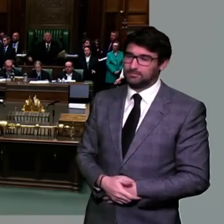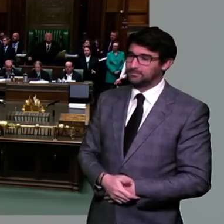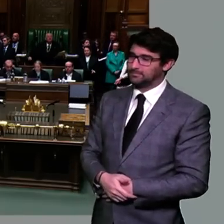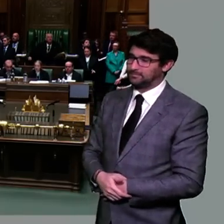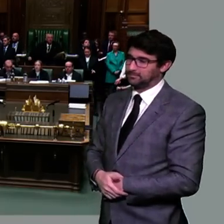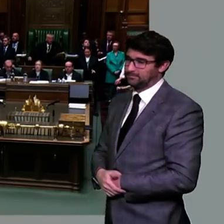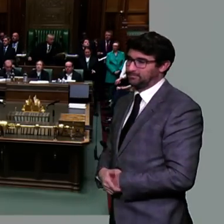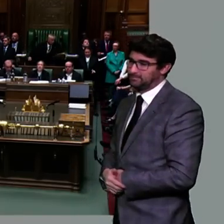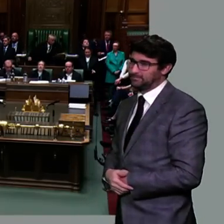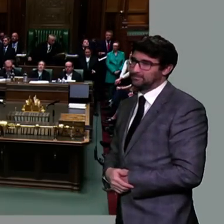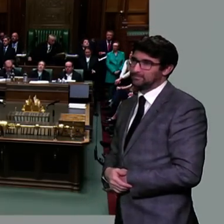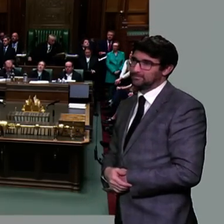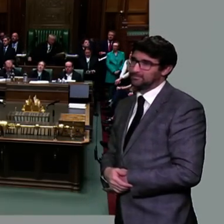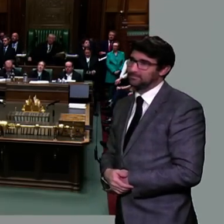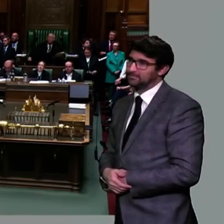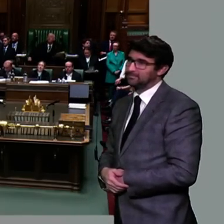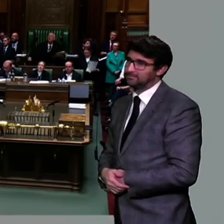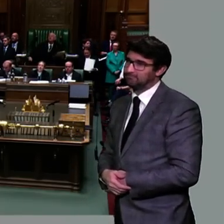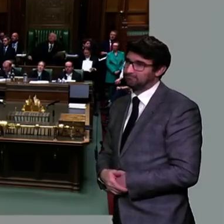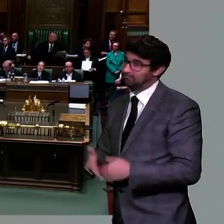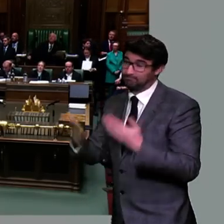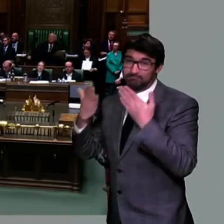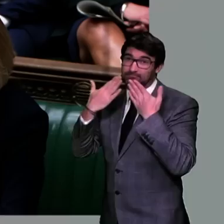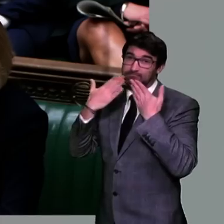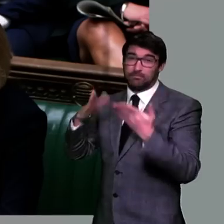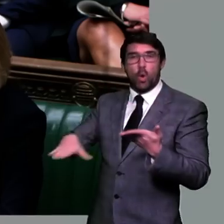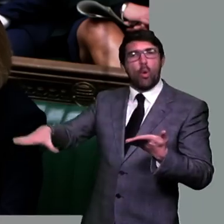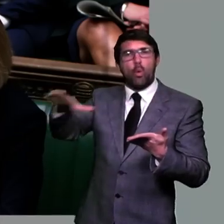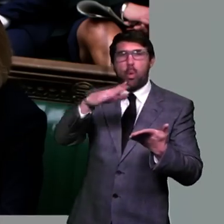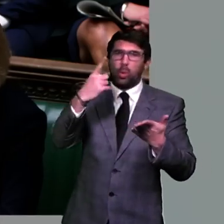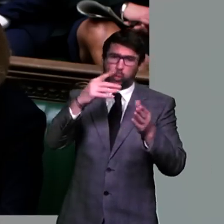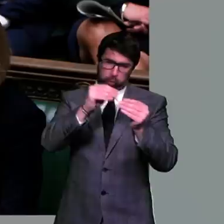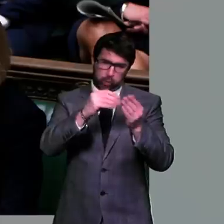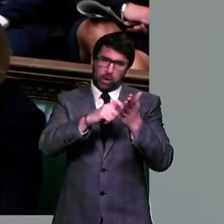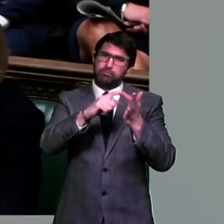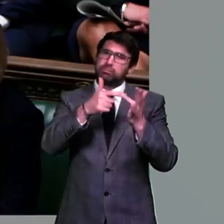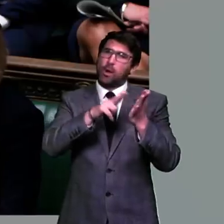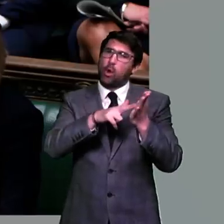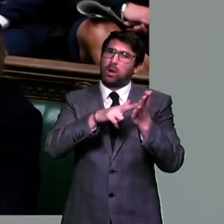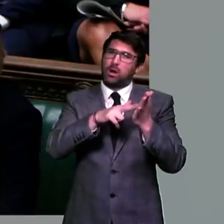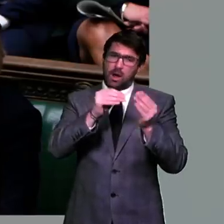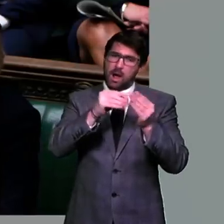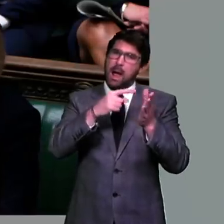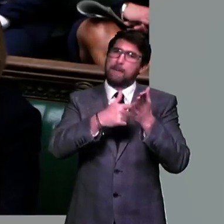I join my honourable friend in thanking everybody at Brecon Barracks who organises the exercise Cambrian Patrol each year. It